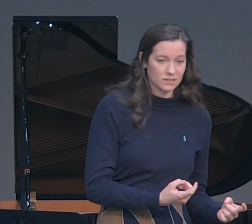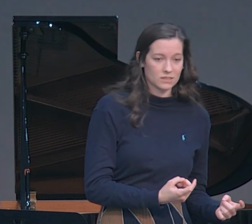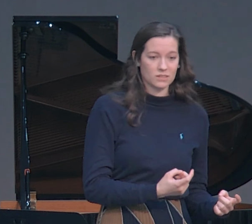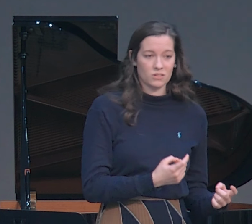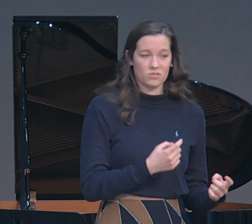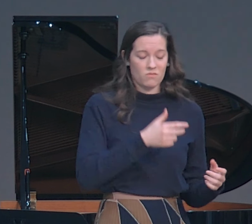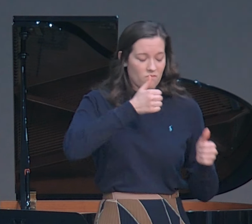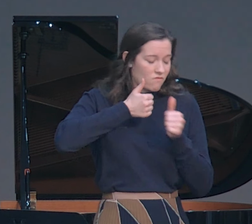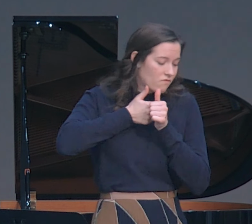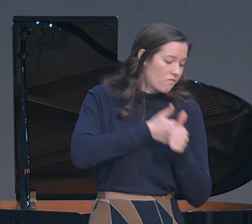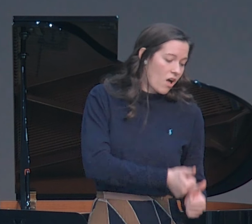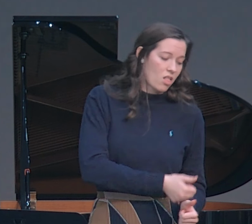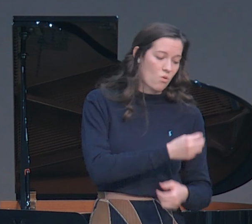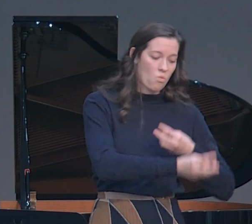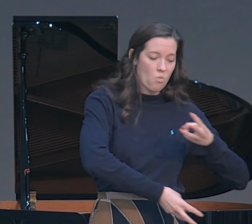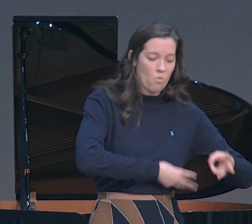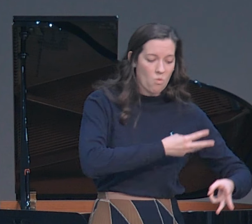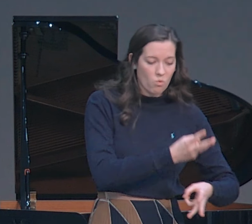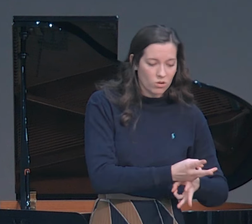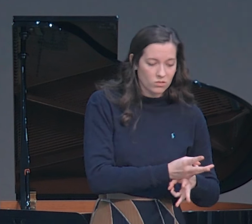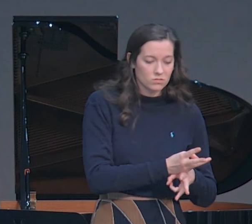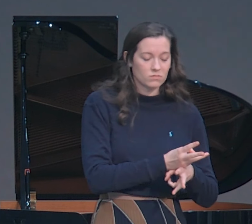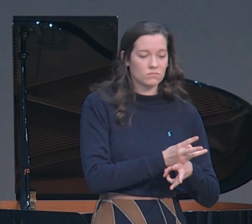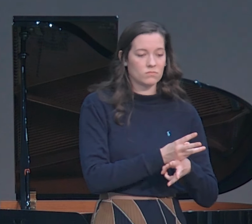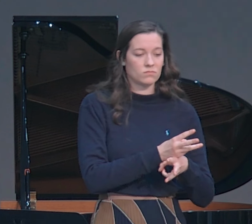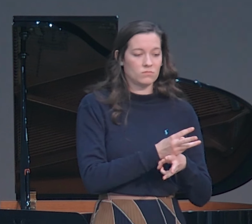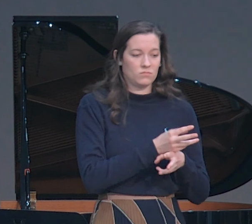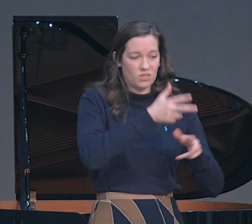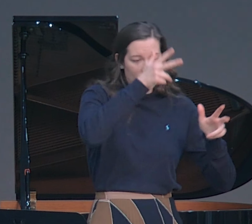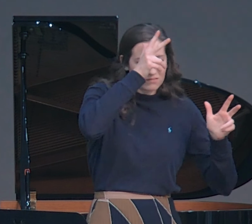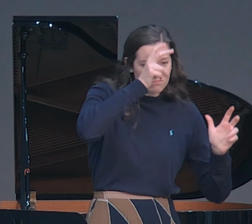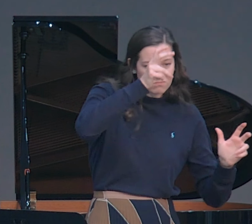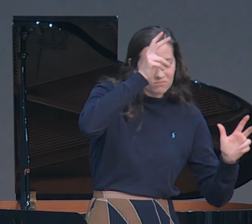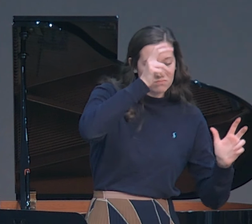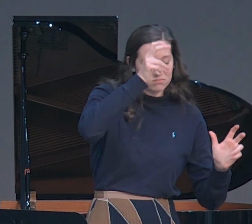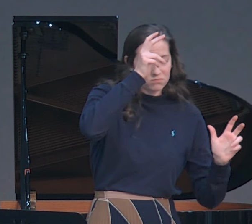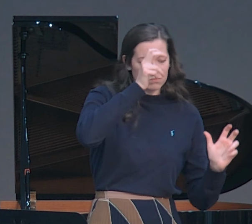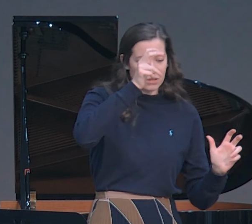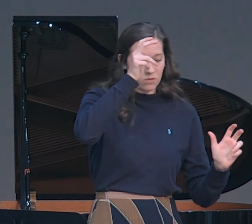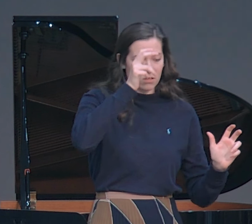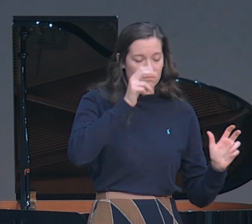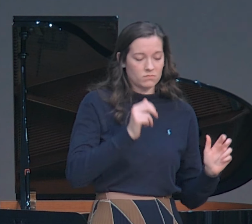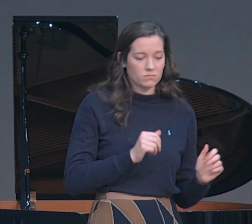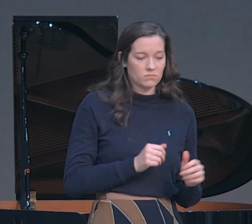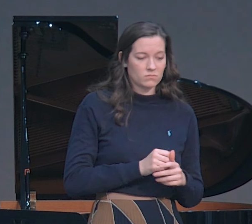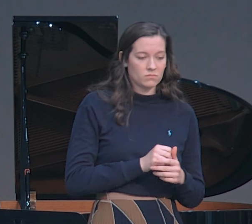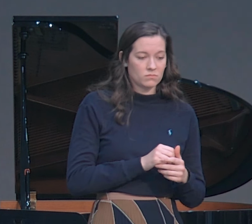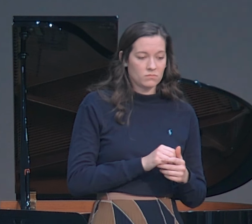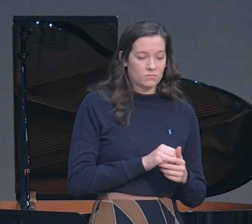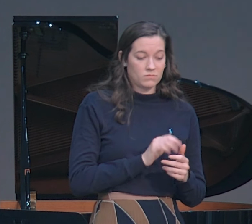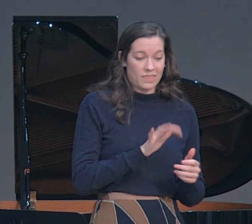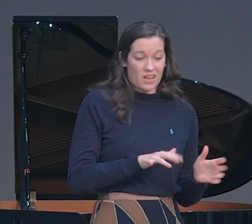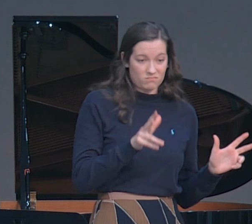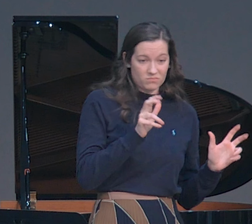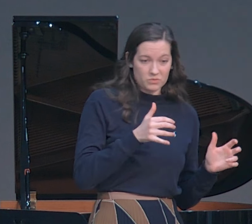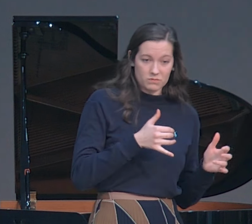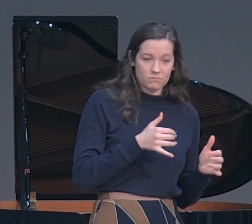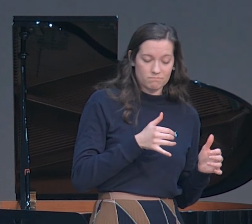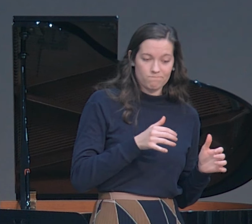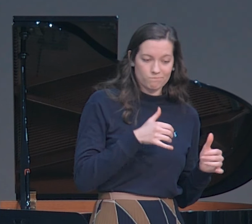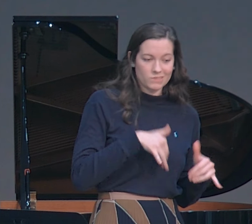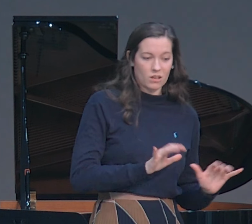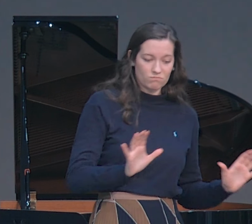following the course of this world, following the prince of the power of the air, the spirit that is now at work